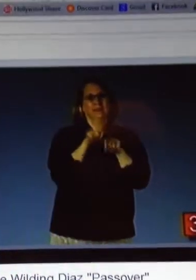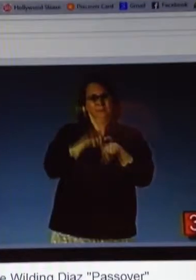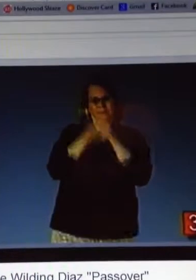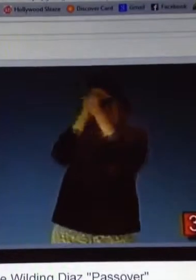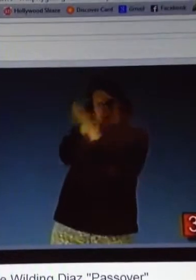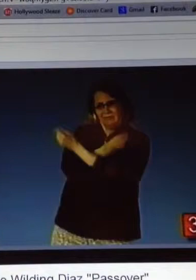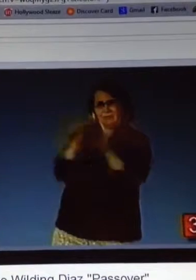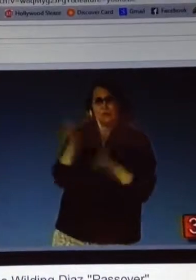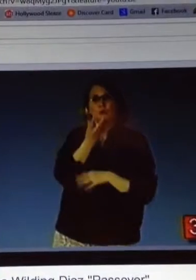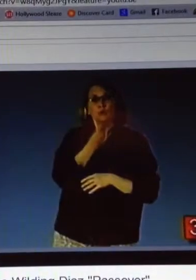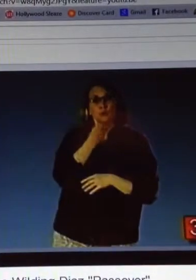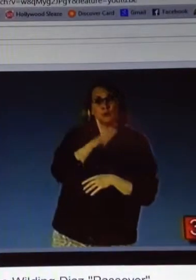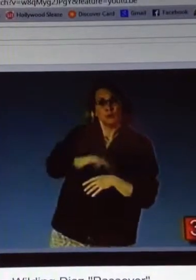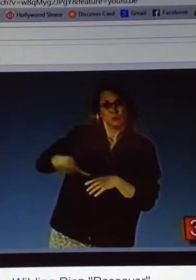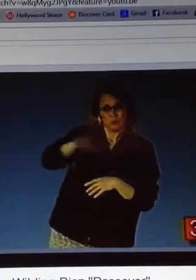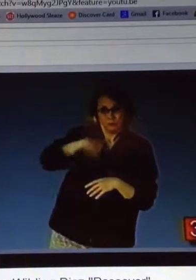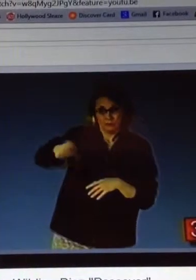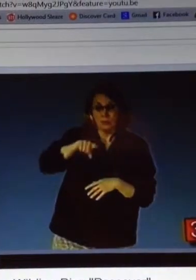of people.